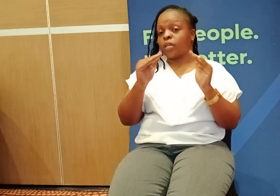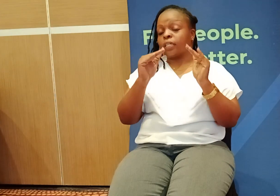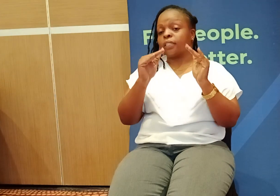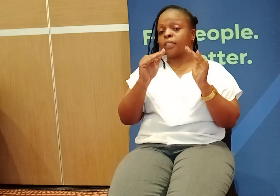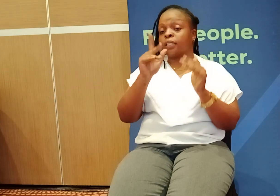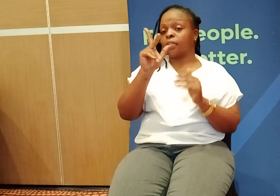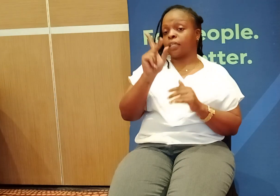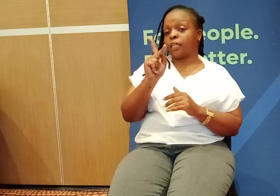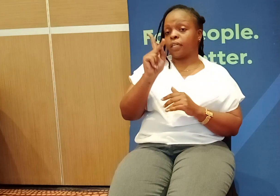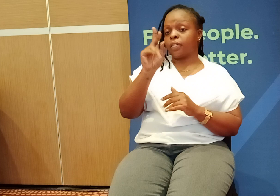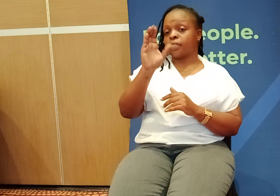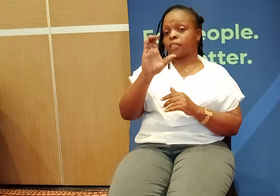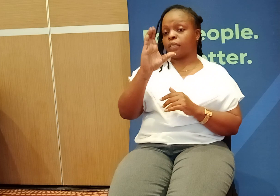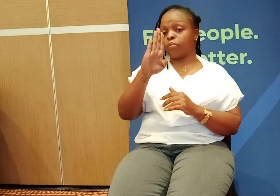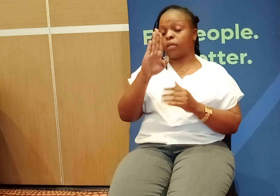KCB is the number 1 bank in mortgage.